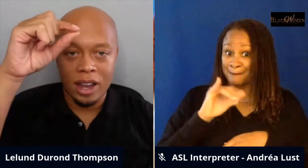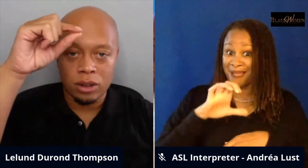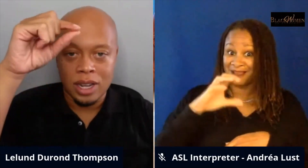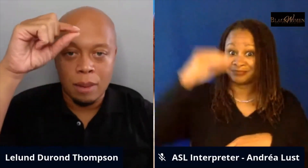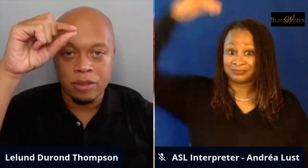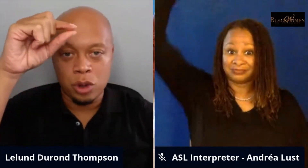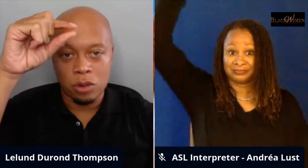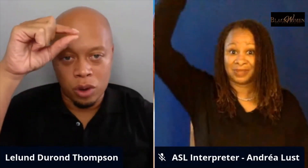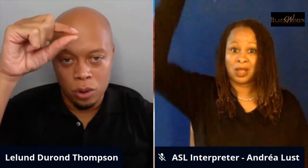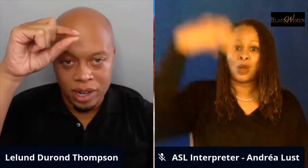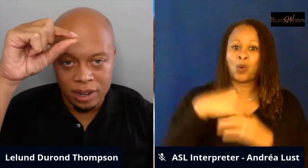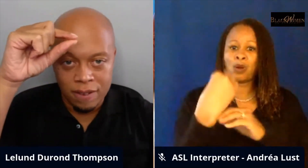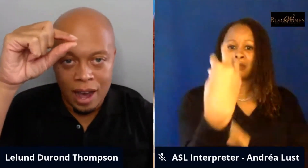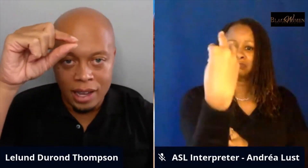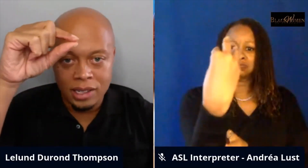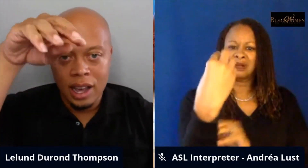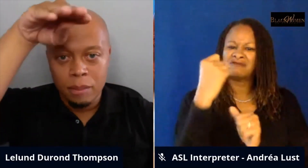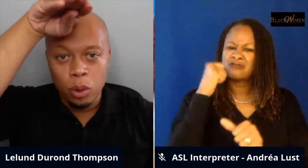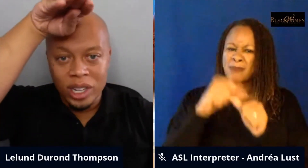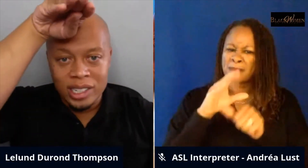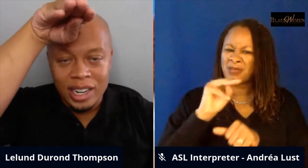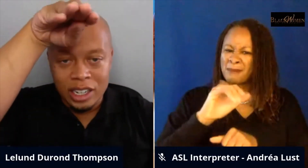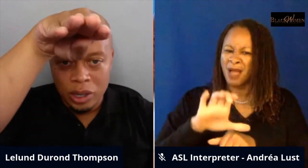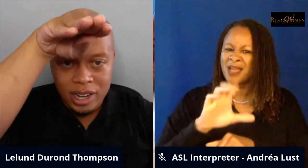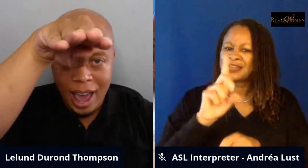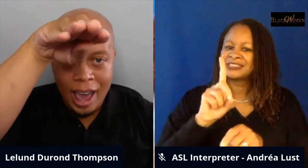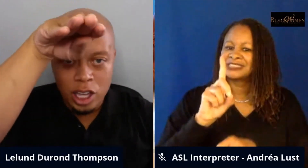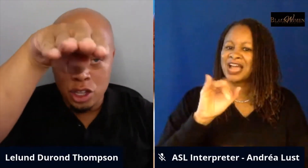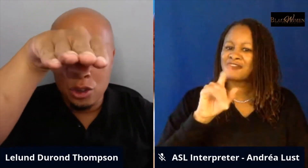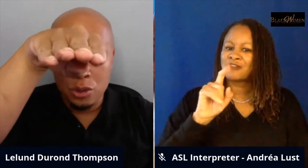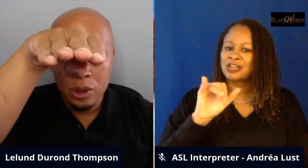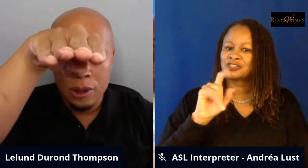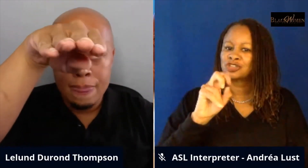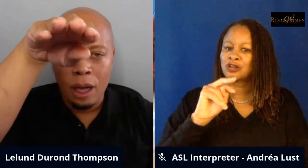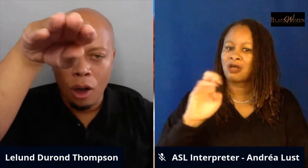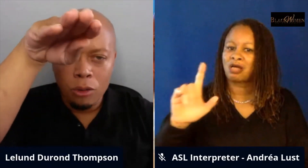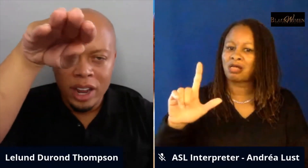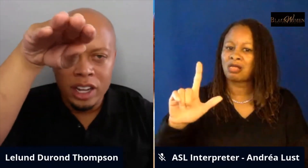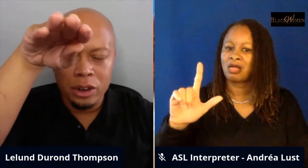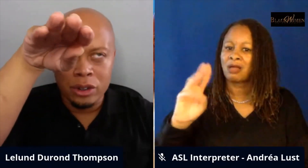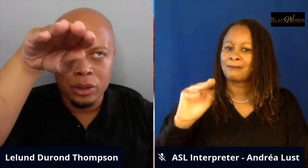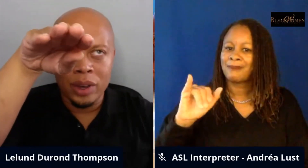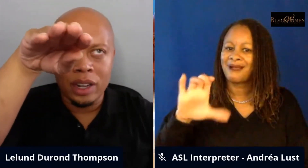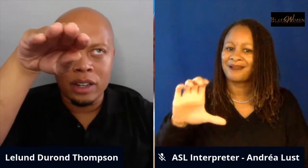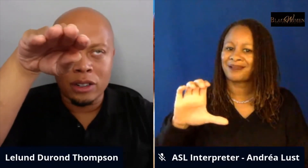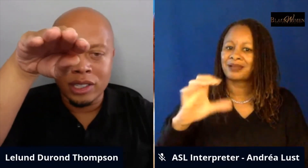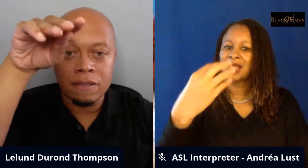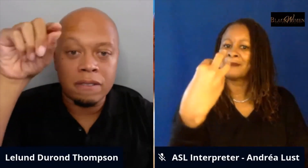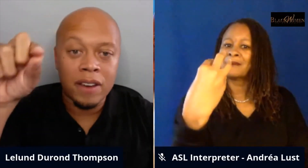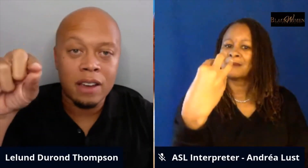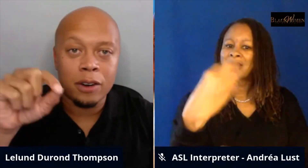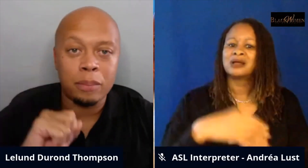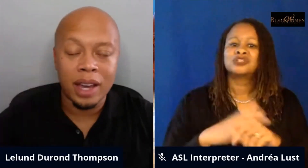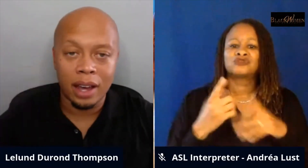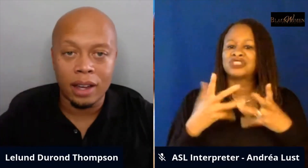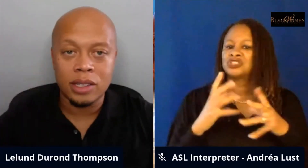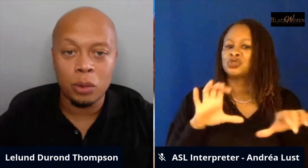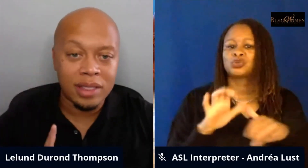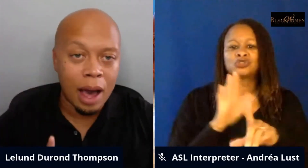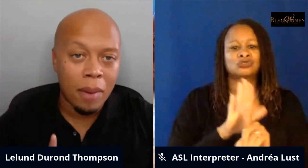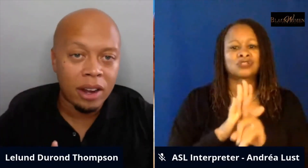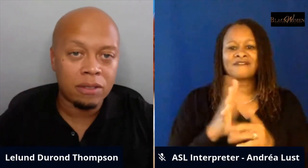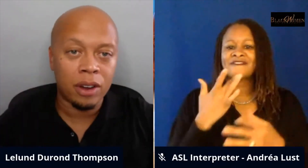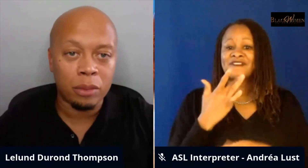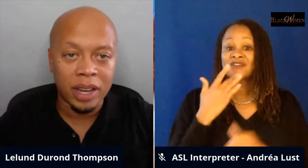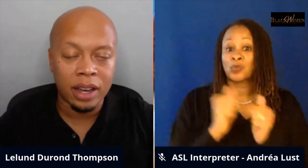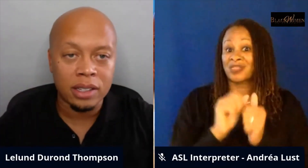sitting right on top of your recording device, pointing and looking at you, already you're doing yourself a favor, because with